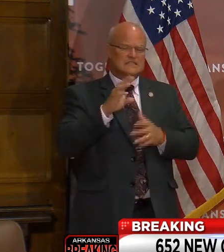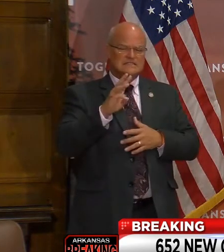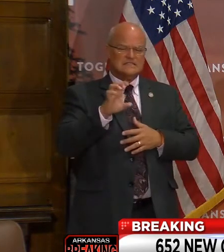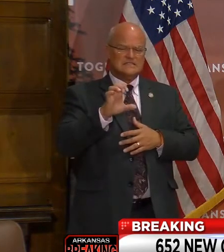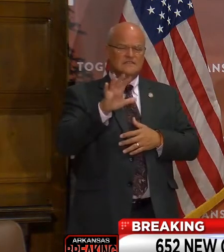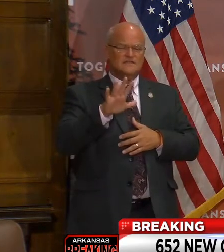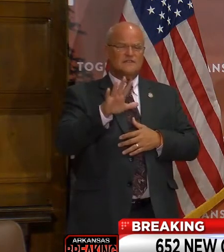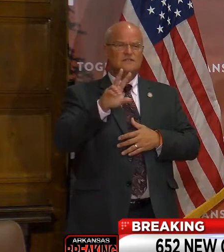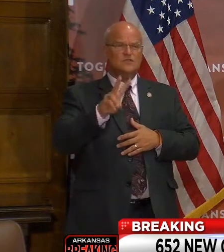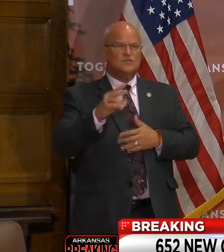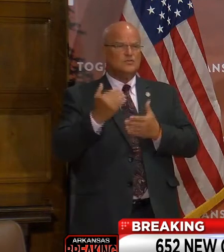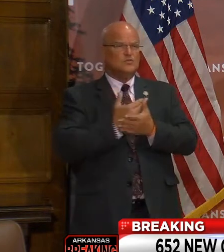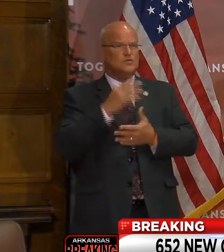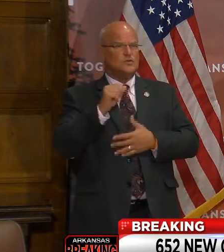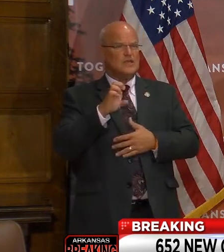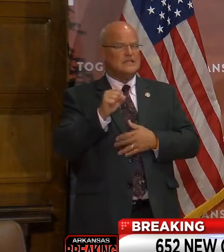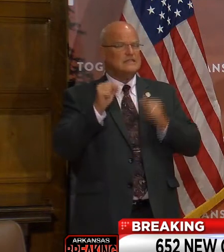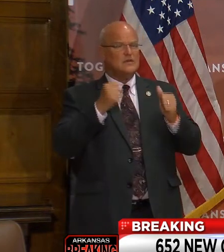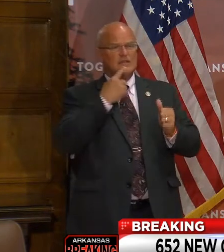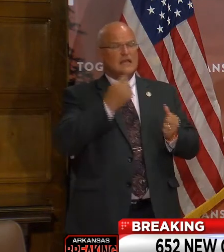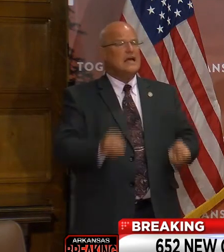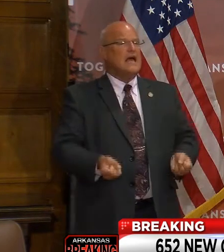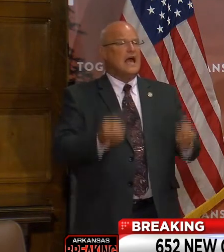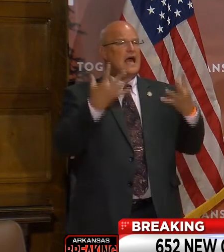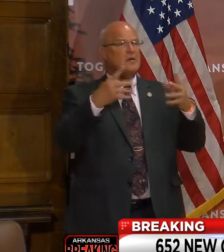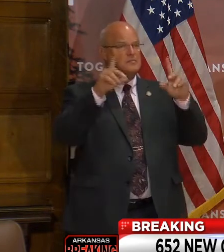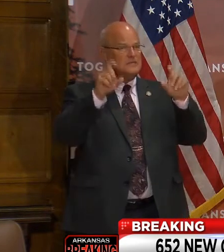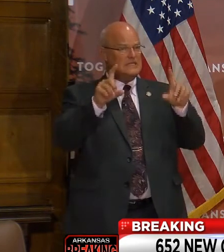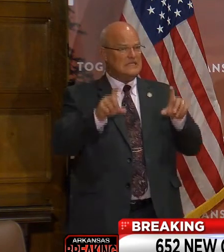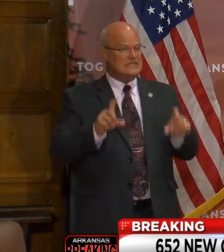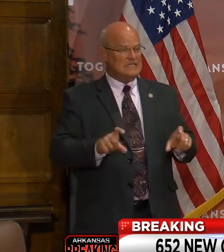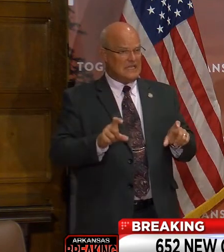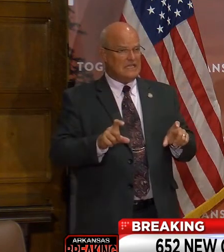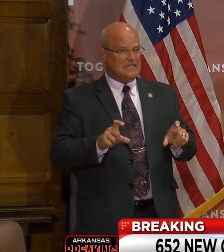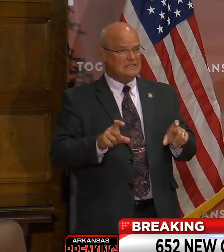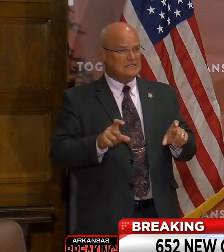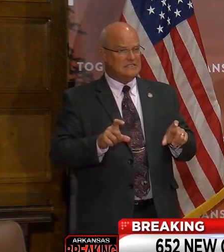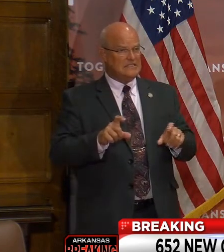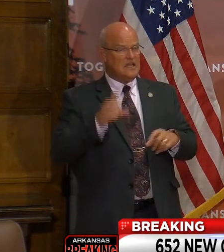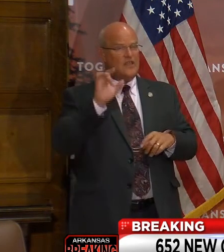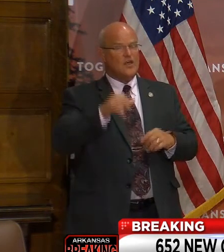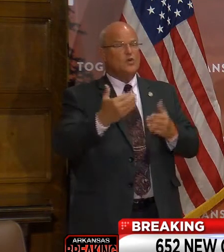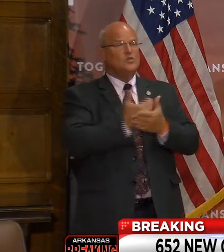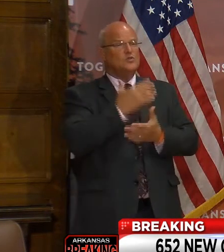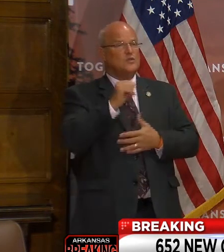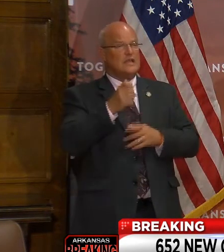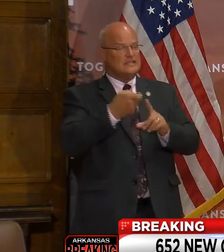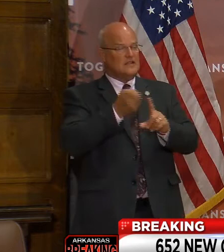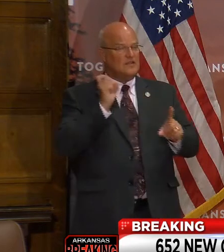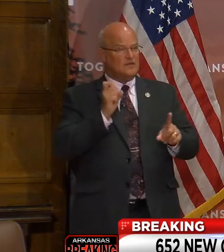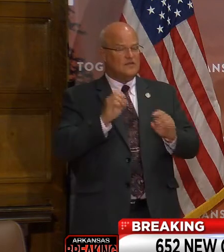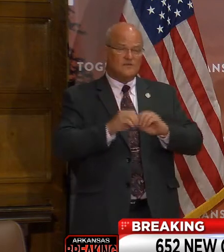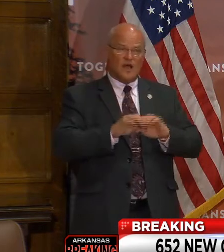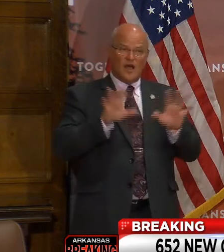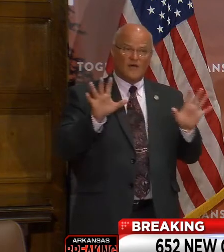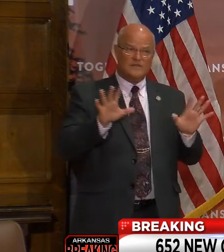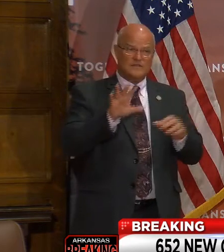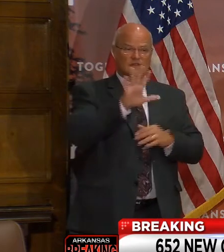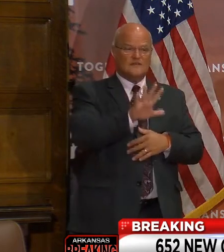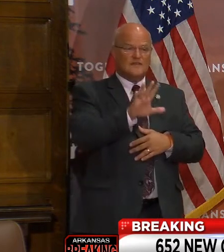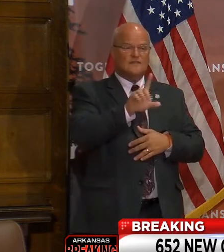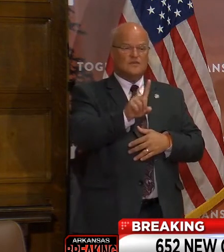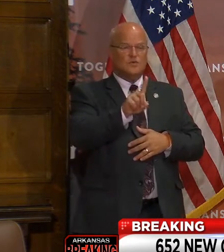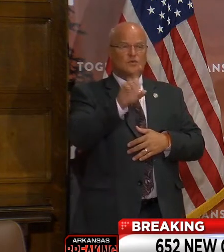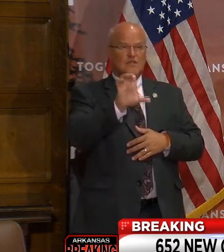652 new cases today, is there a way to tell how many tests those new cases come from? Because obviously the 5,100